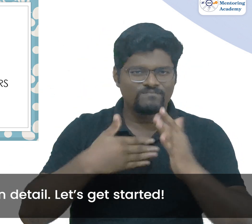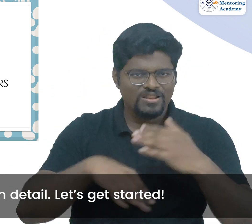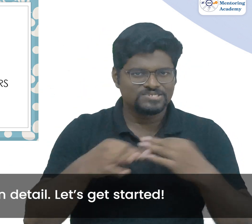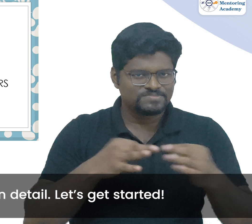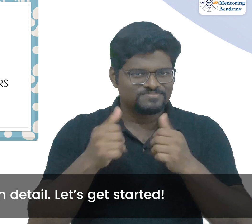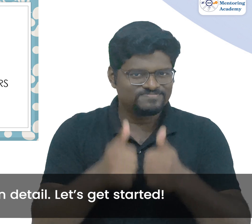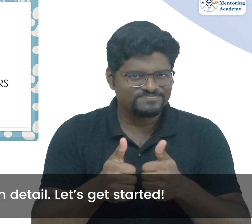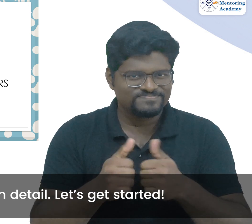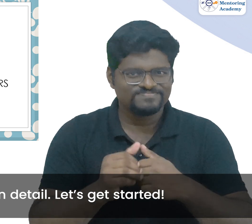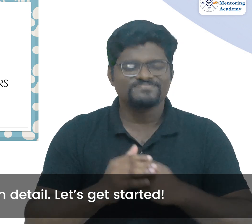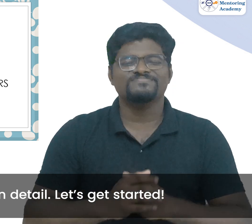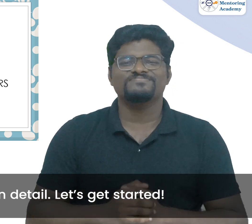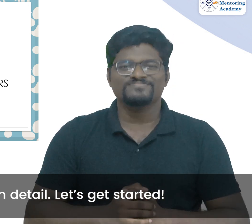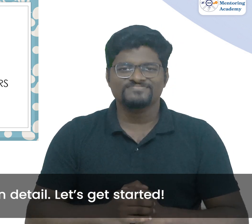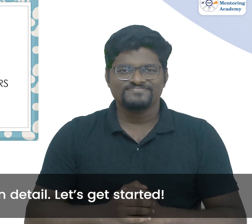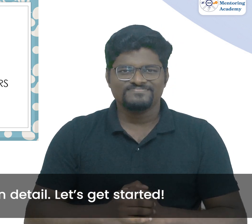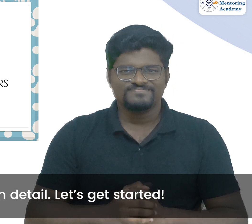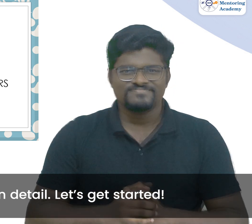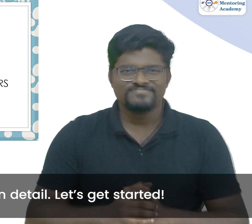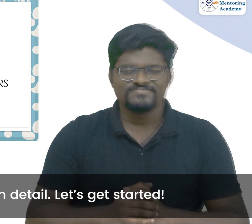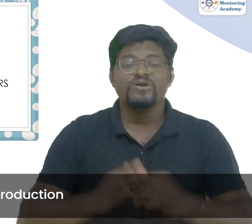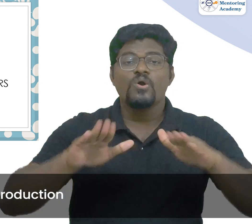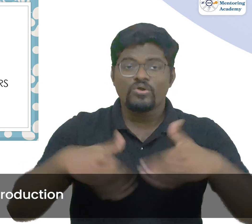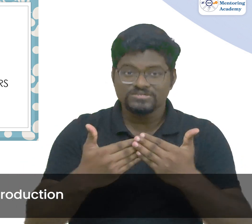explain this in detail. Let's get started. Introduction.